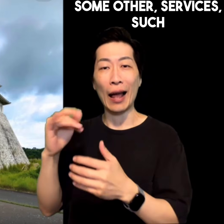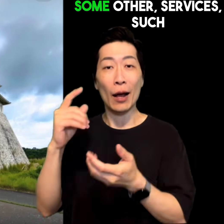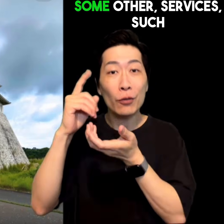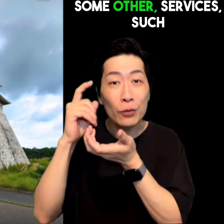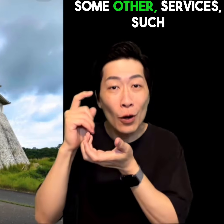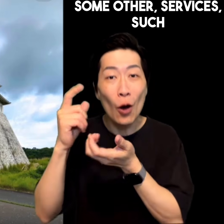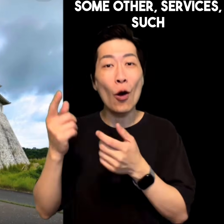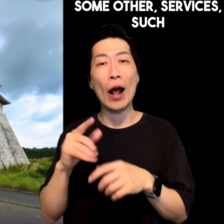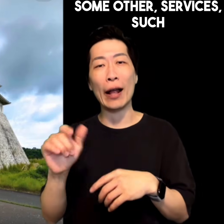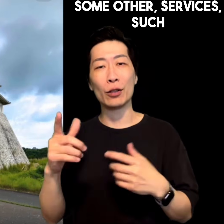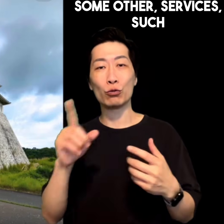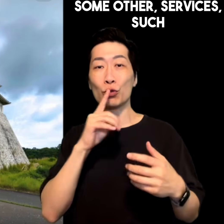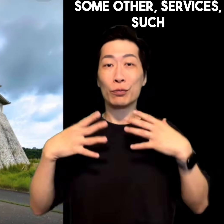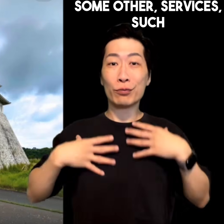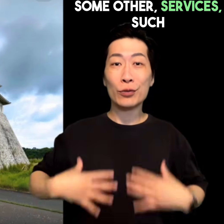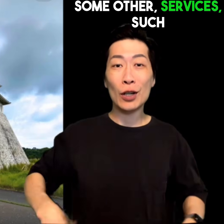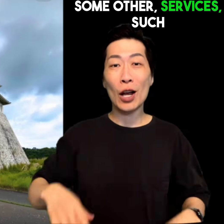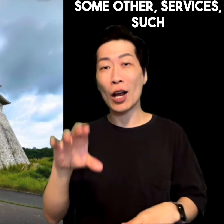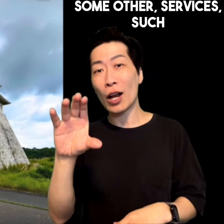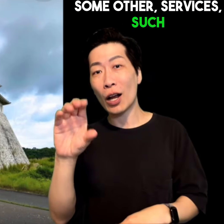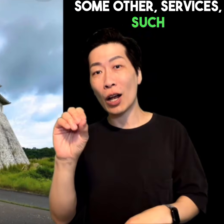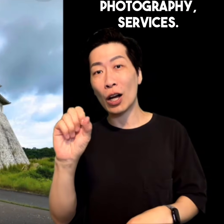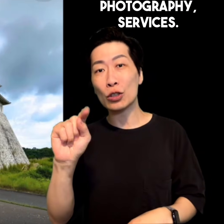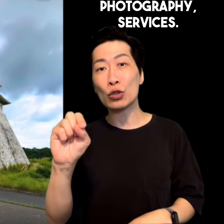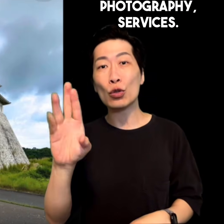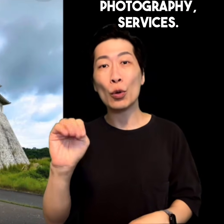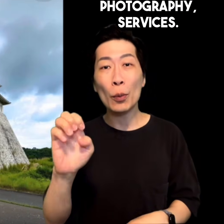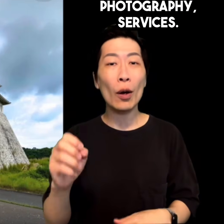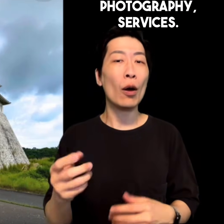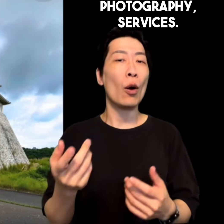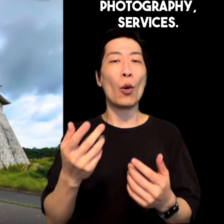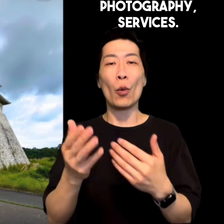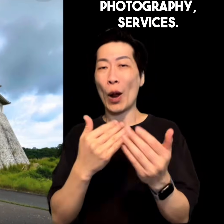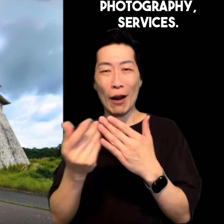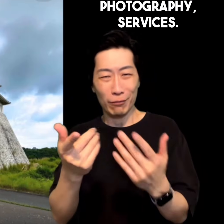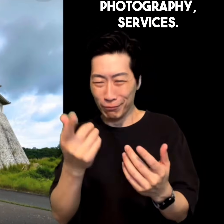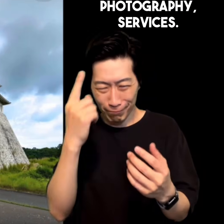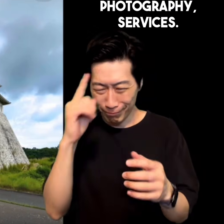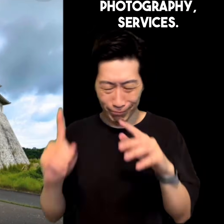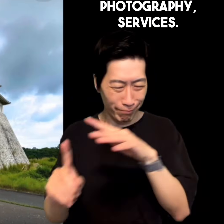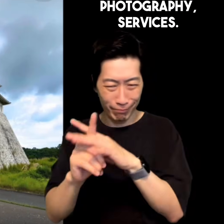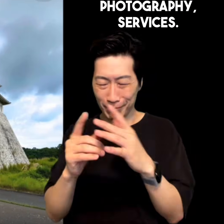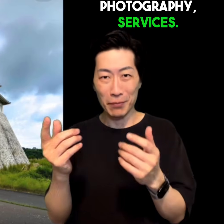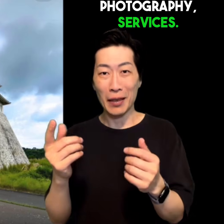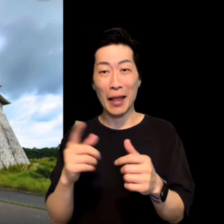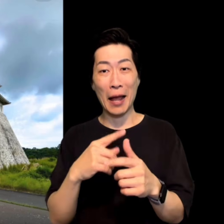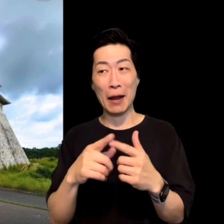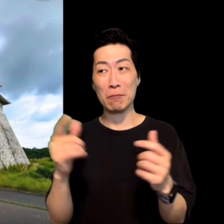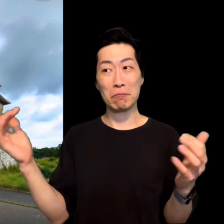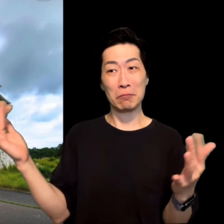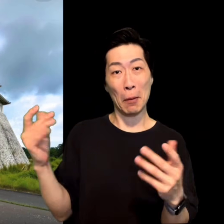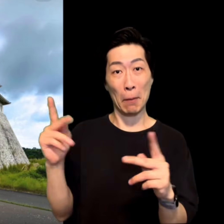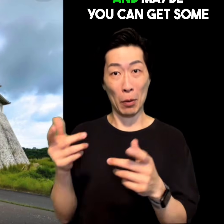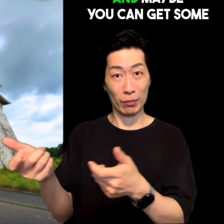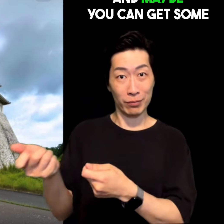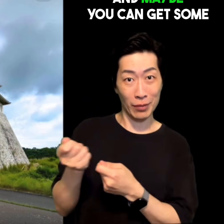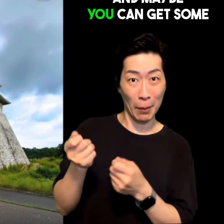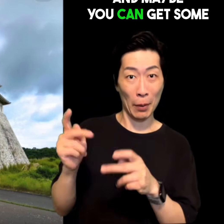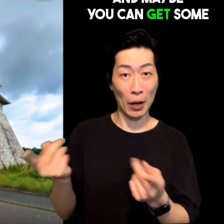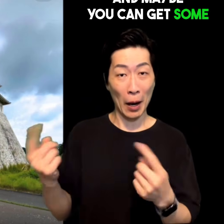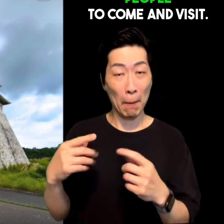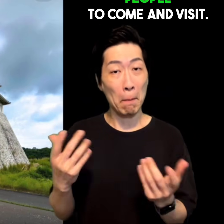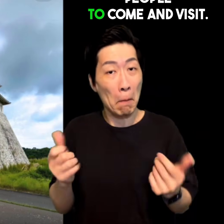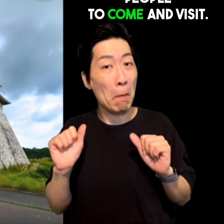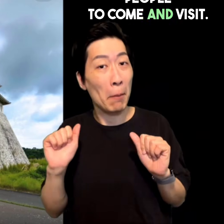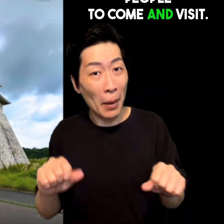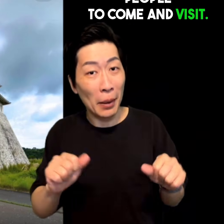can add some other uh, services such as maybe costumes or photography services, and maybe you can